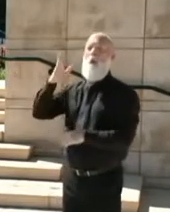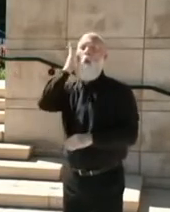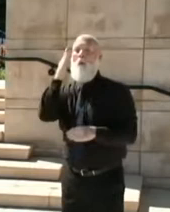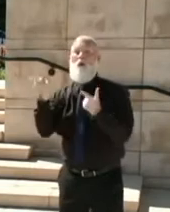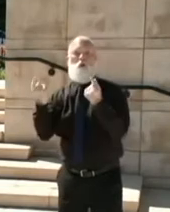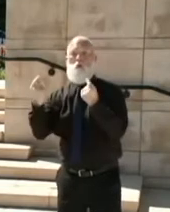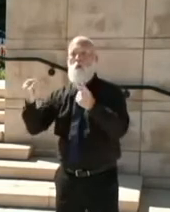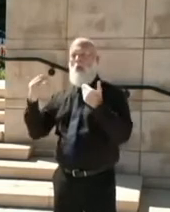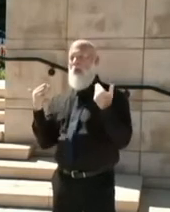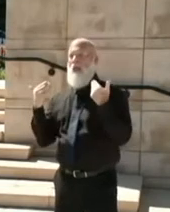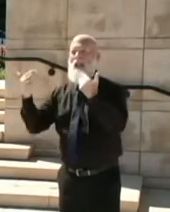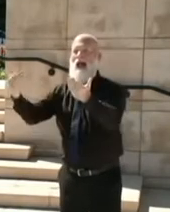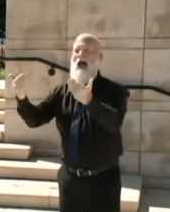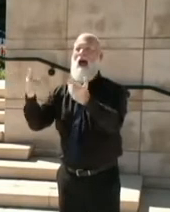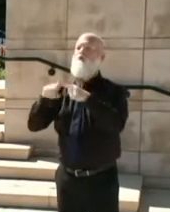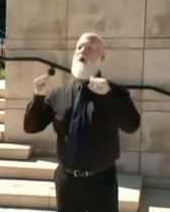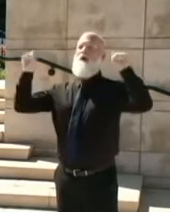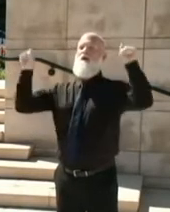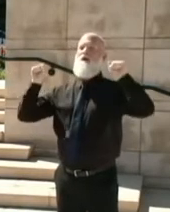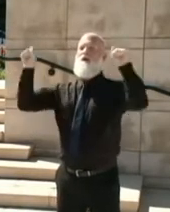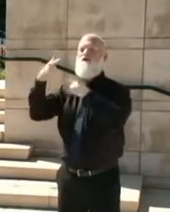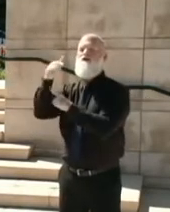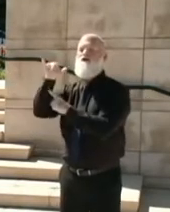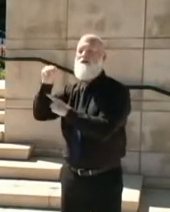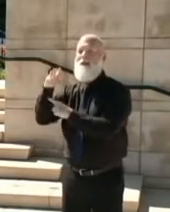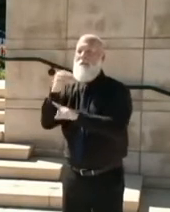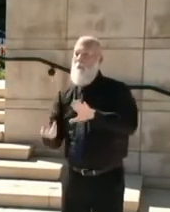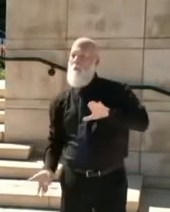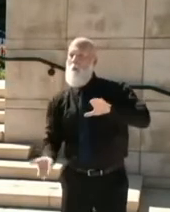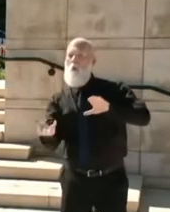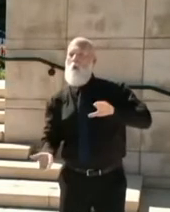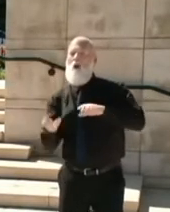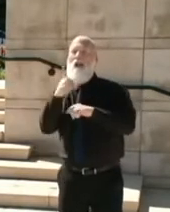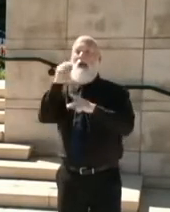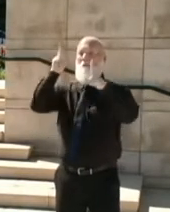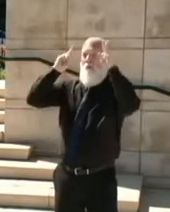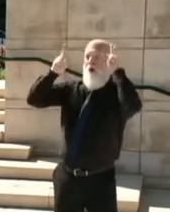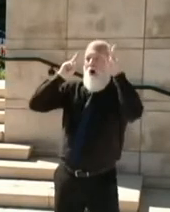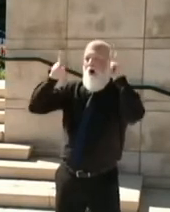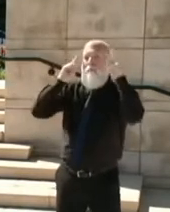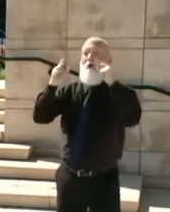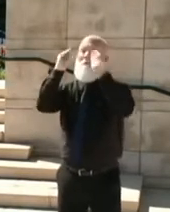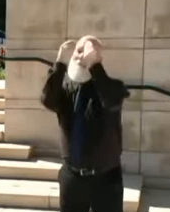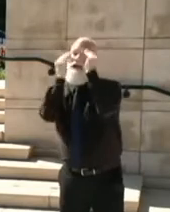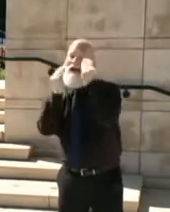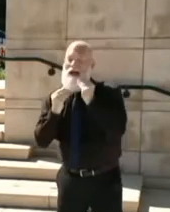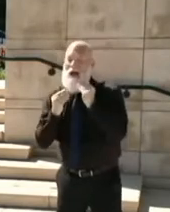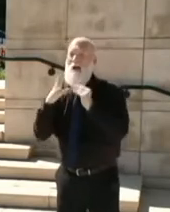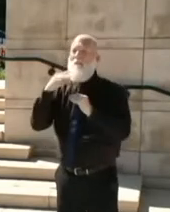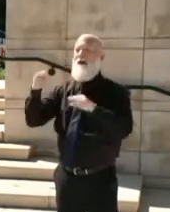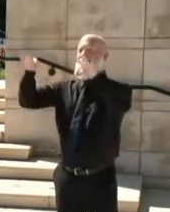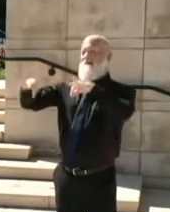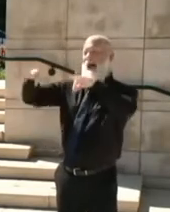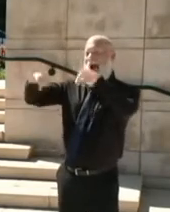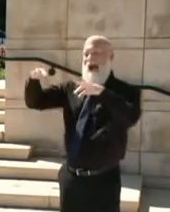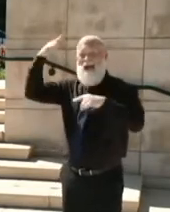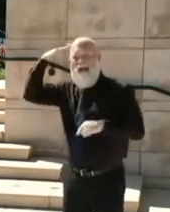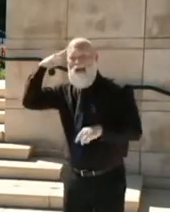body art studios, barbers, cosmetologists, hair designers, nail care